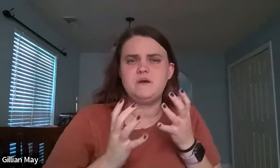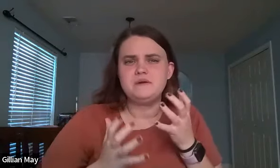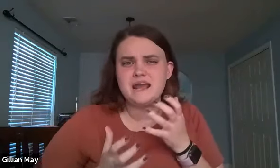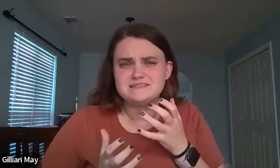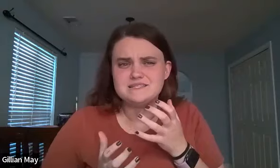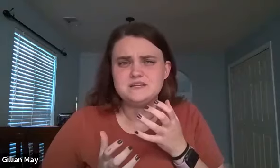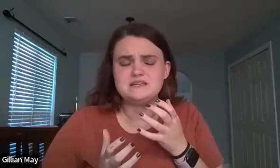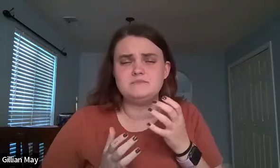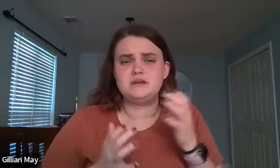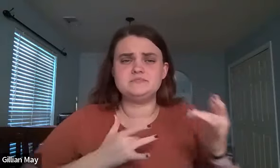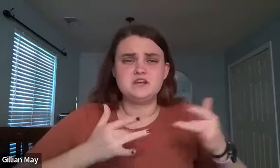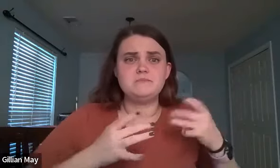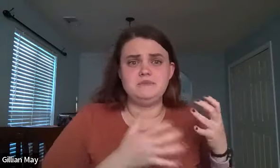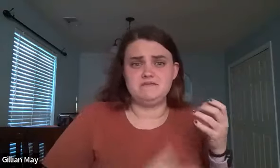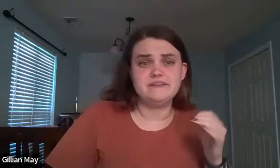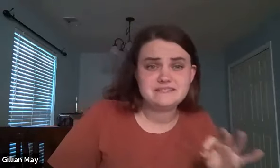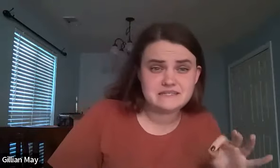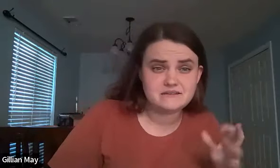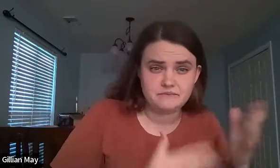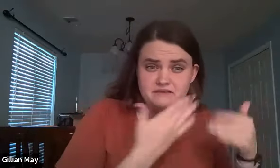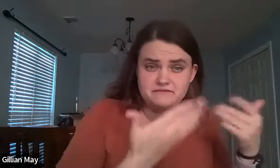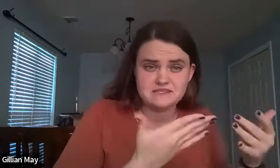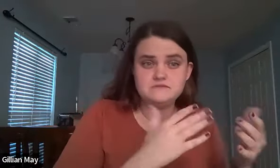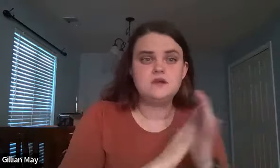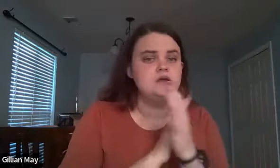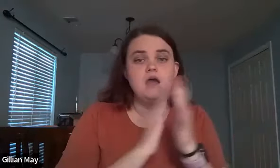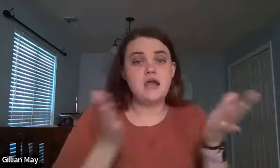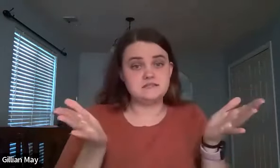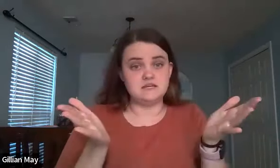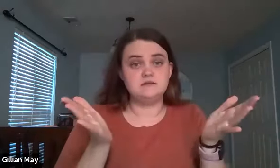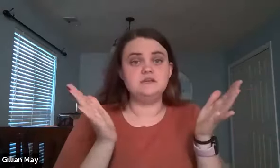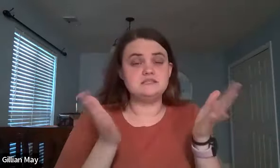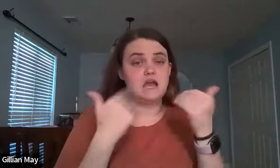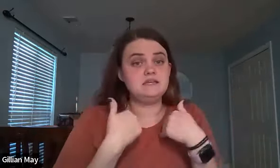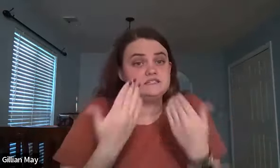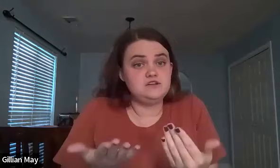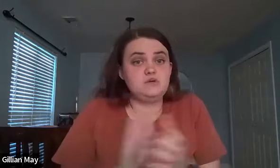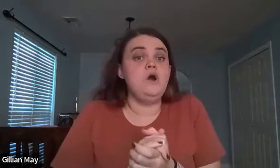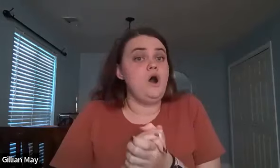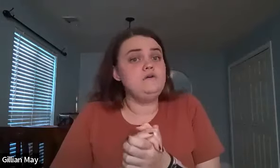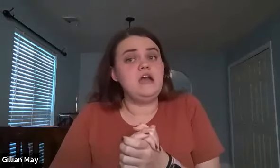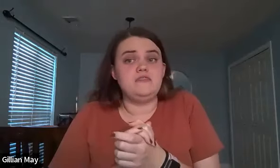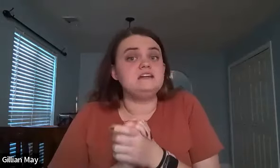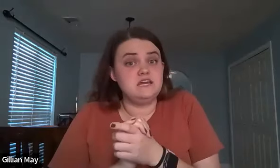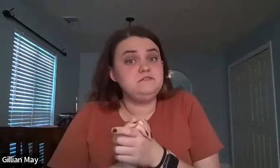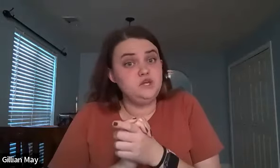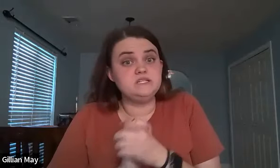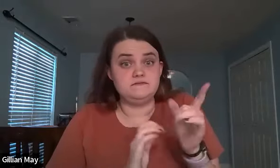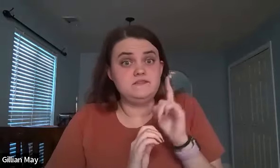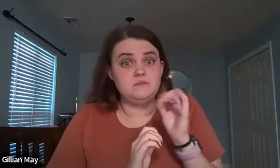want to ask this because but I'm scared it might be offended, like be offensive. Ask it, because I can tell you, oh yeah, that's definitely going to offend them. If